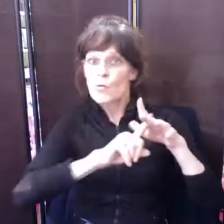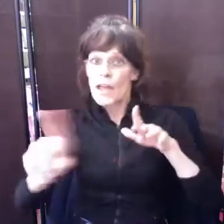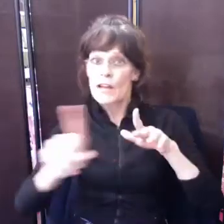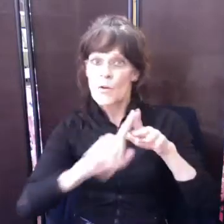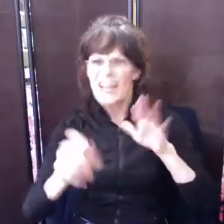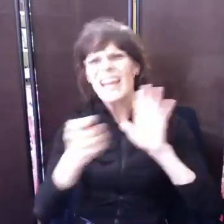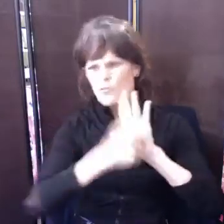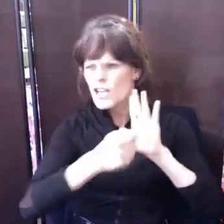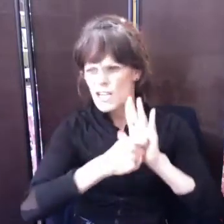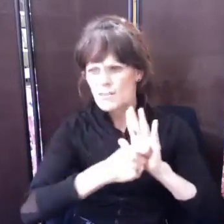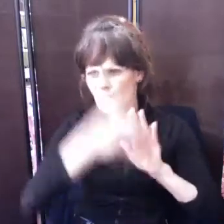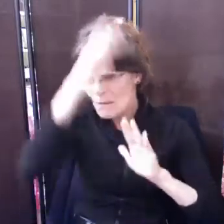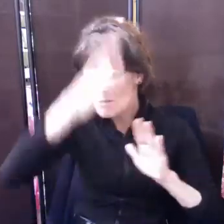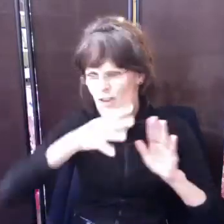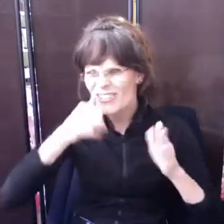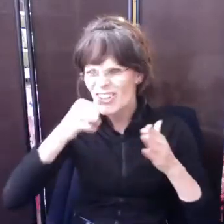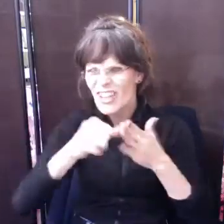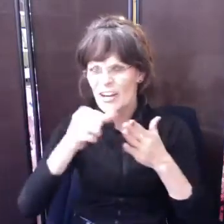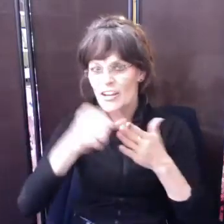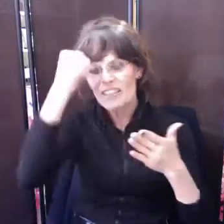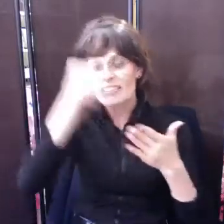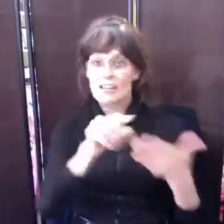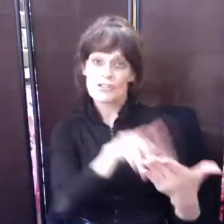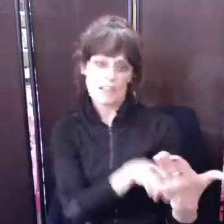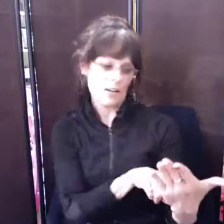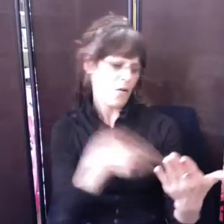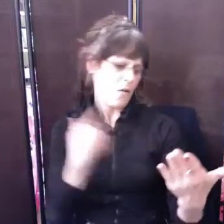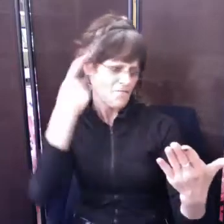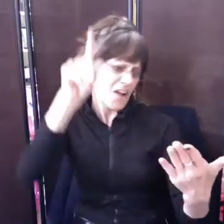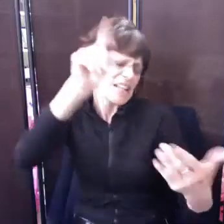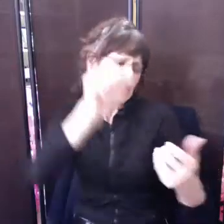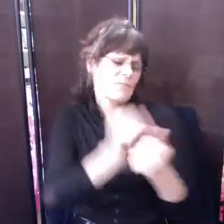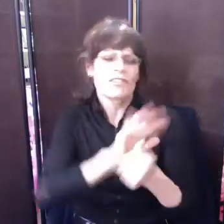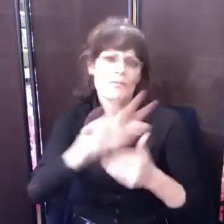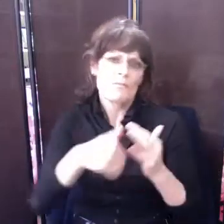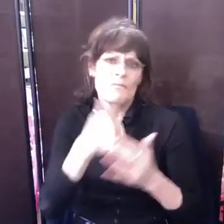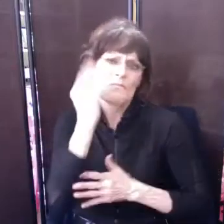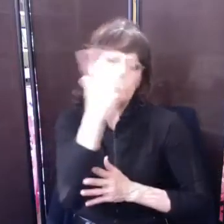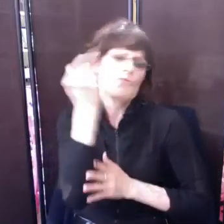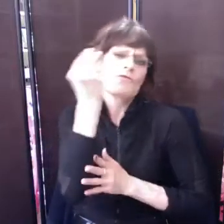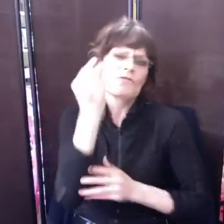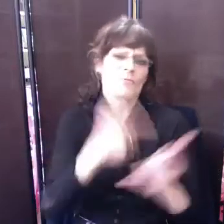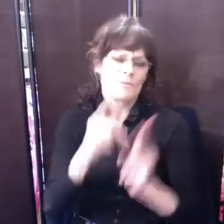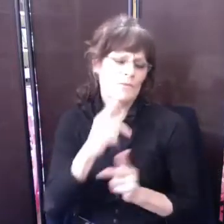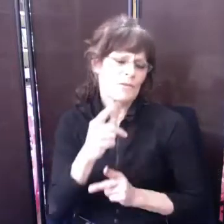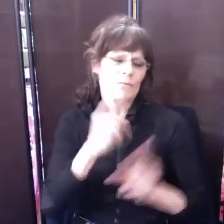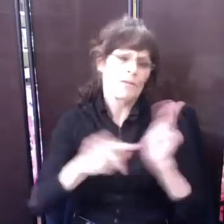you know, a letter. And the letter said, you know, I'm finally with the beautiful people, the ones who understand me. And, you know, the truth of the matter